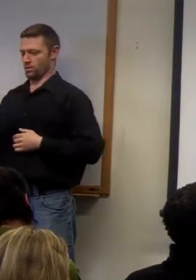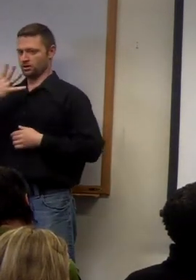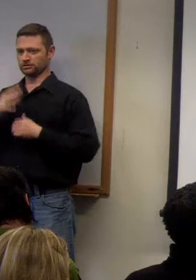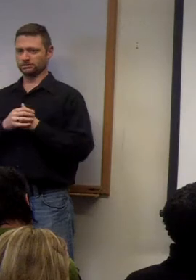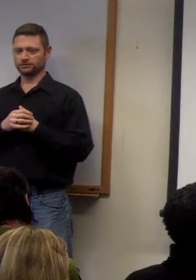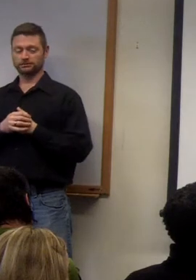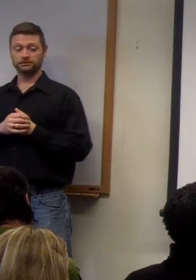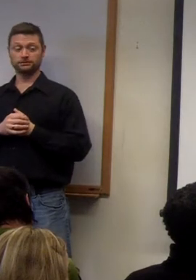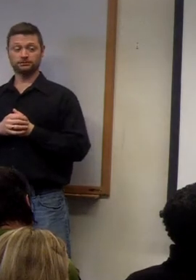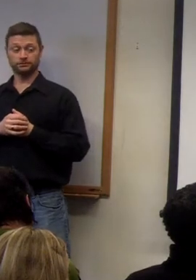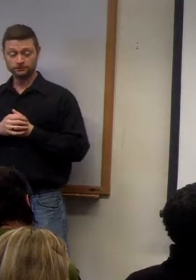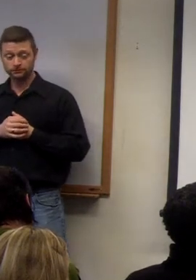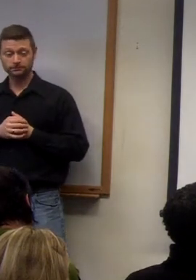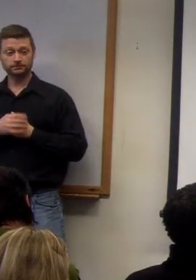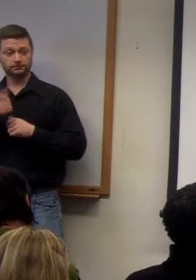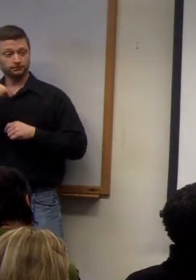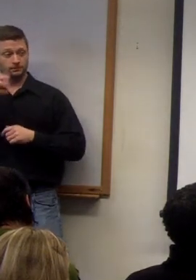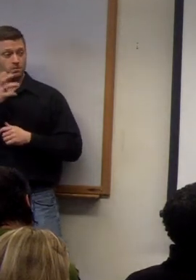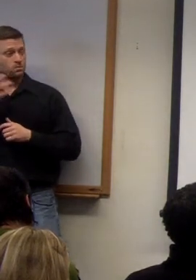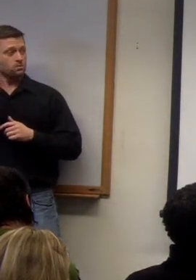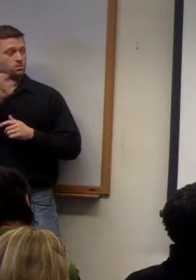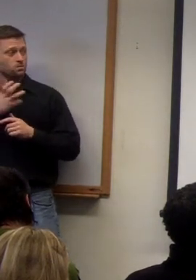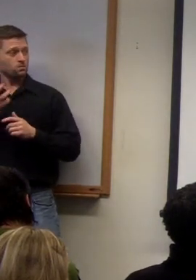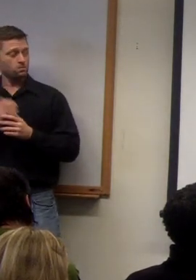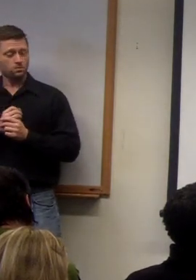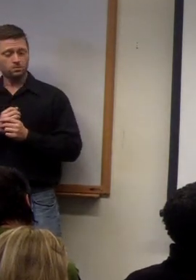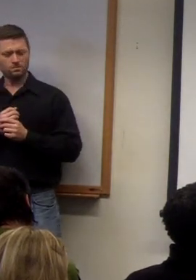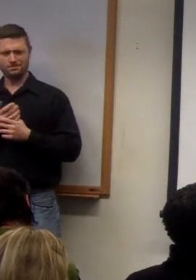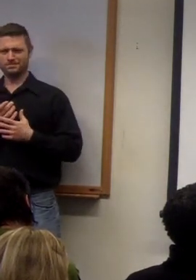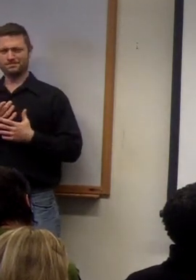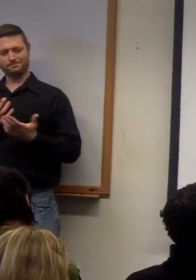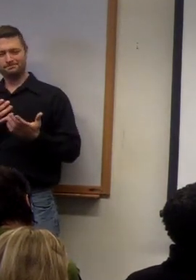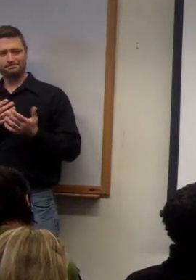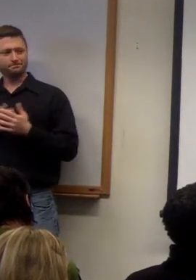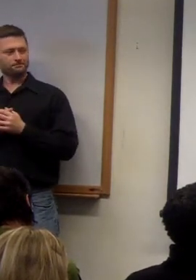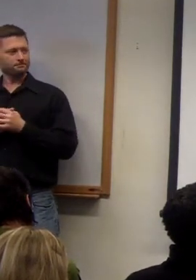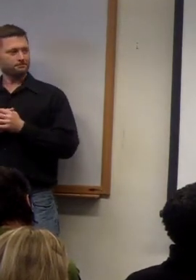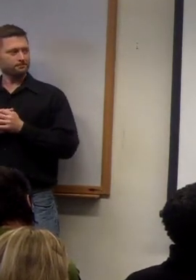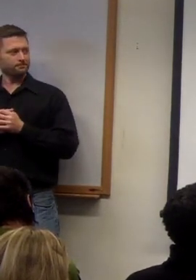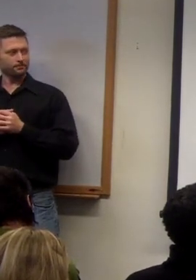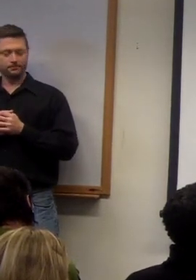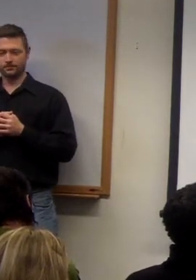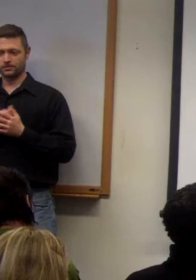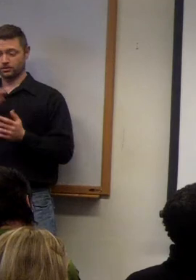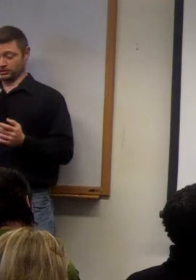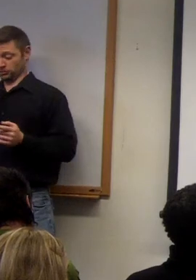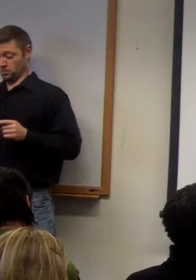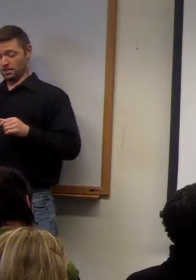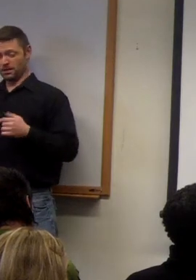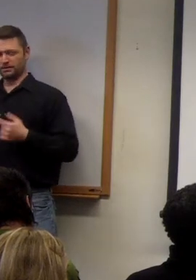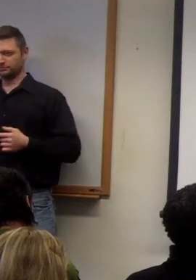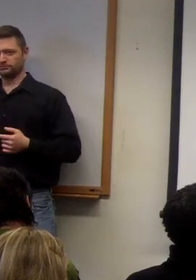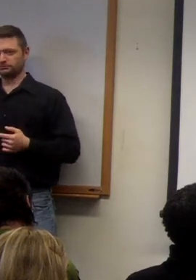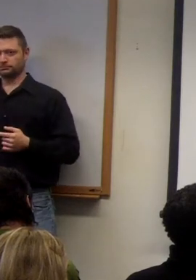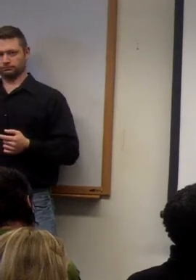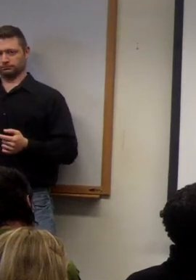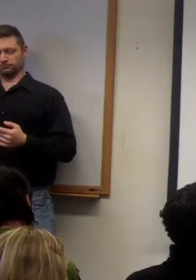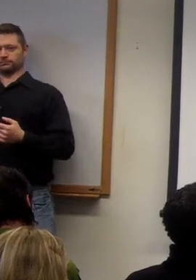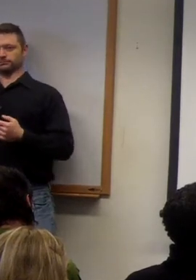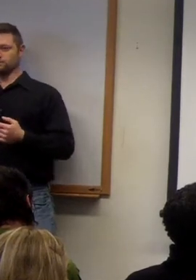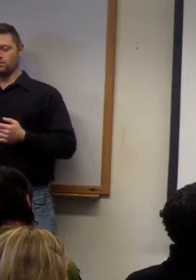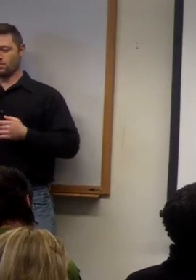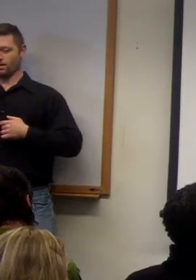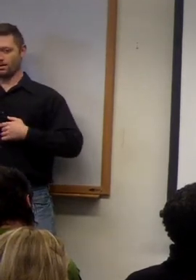Wow. Is what she said to me. And the funny thing is she said it, and it didn't even register to me. I